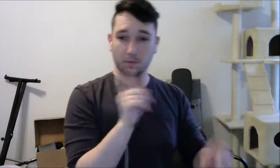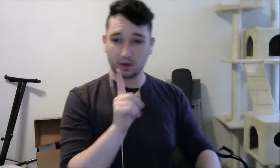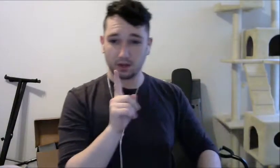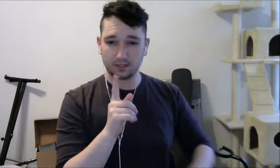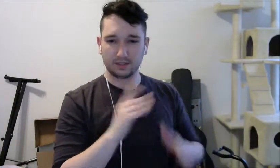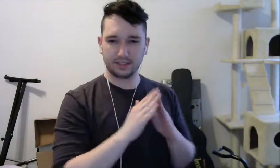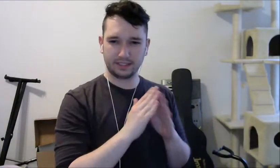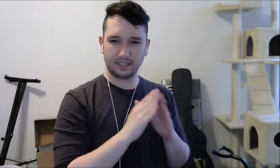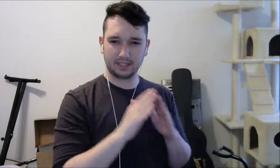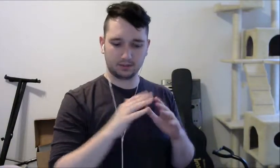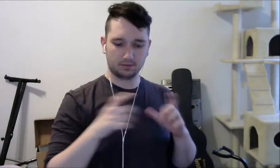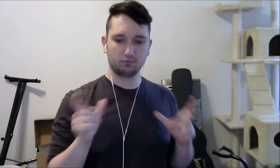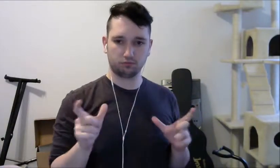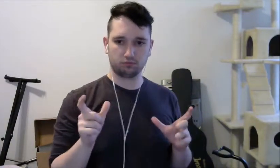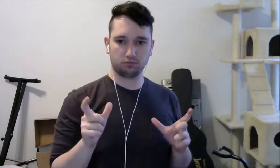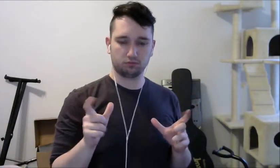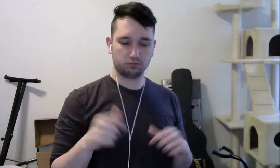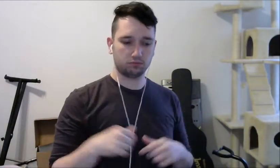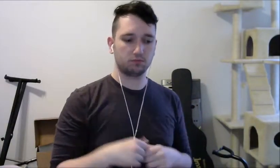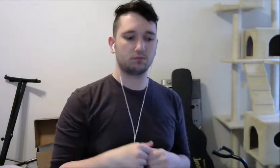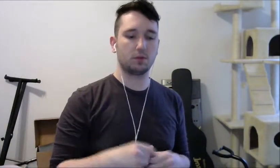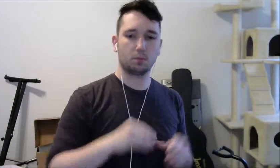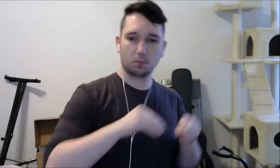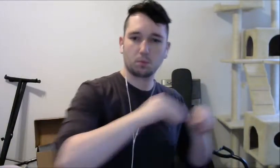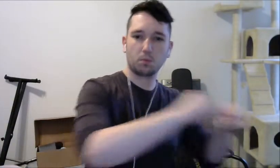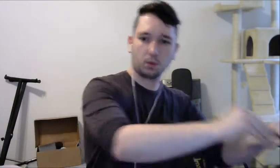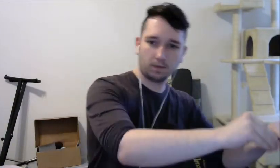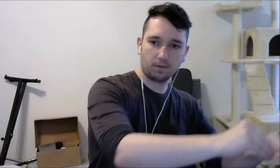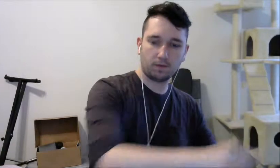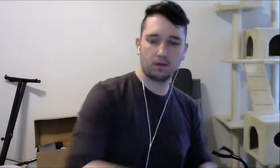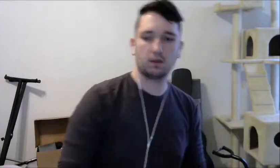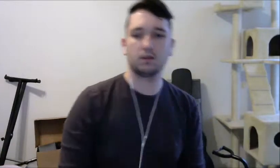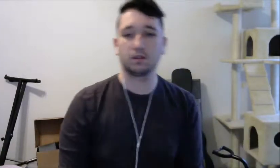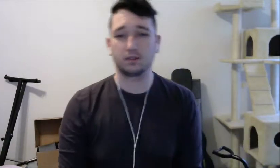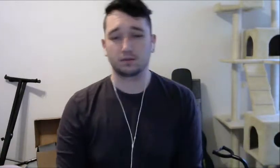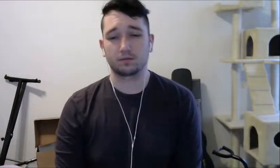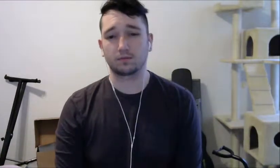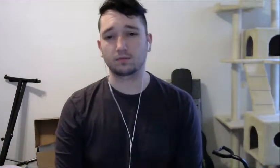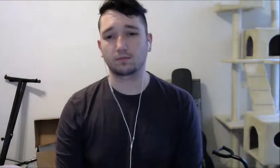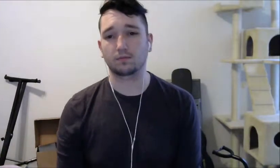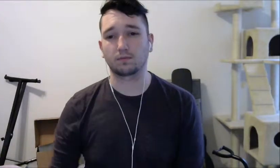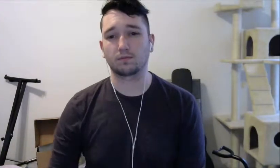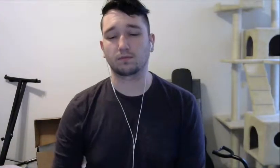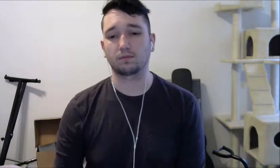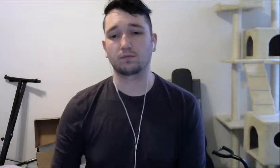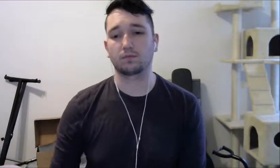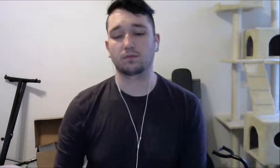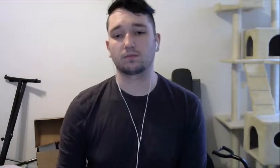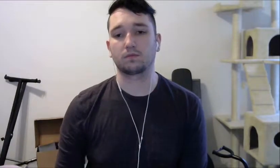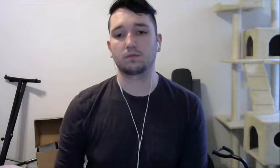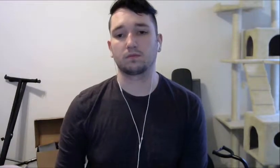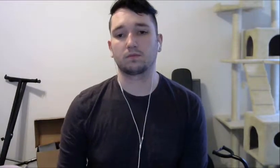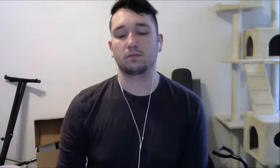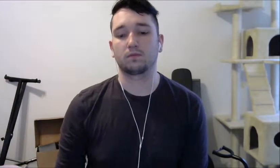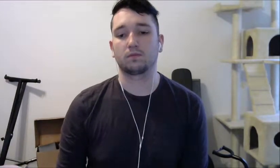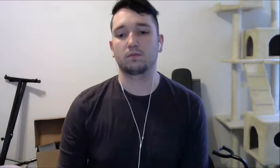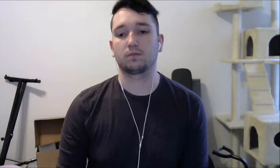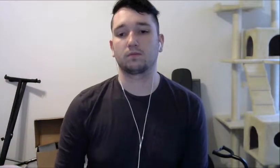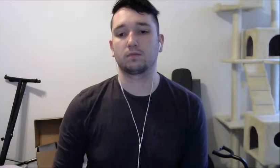The second trend is the decentralization or out-movement of manufacturing employment to the suburbs.